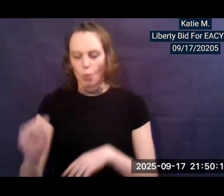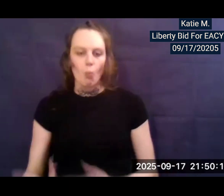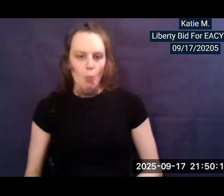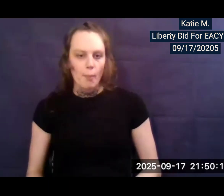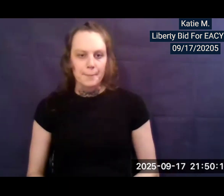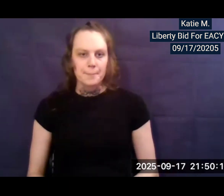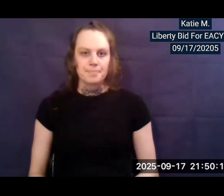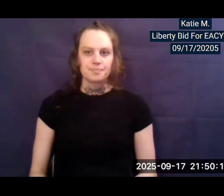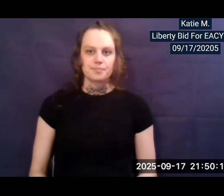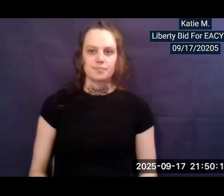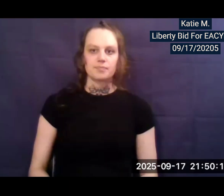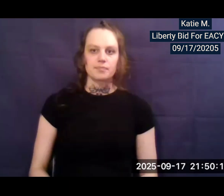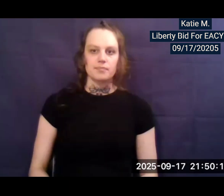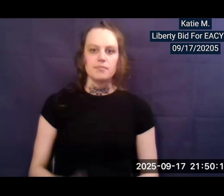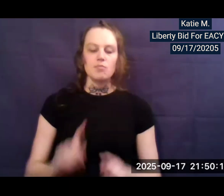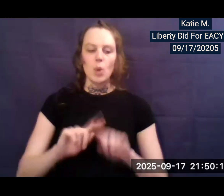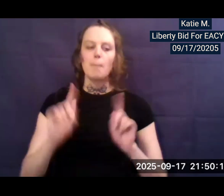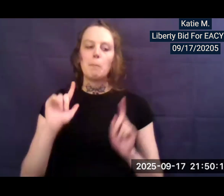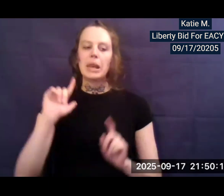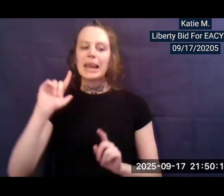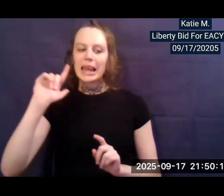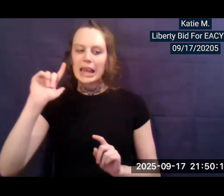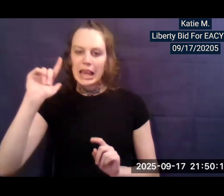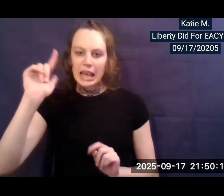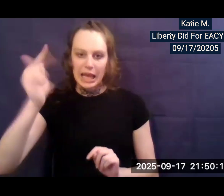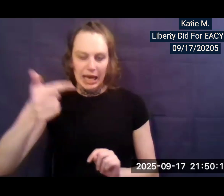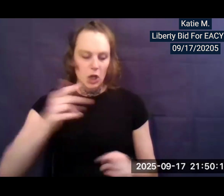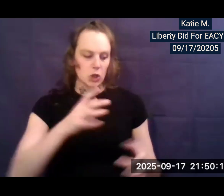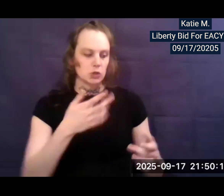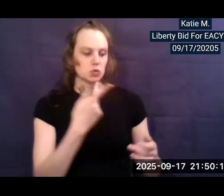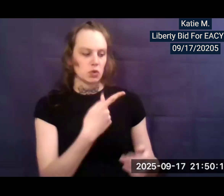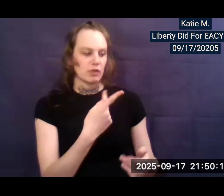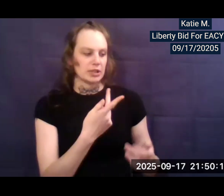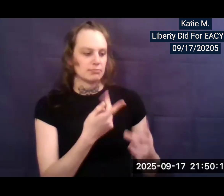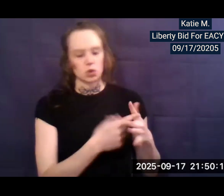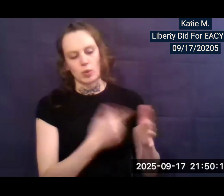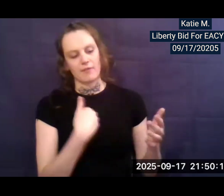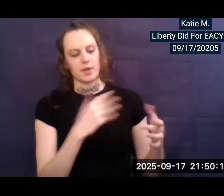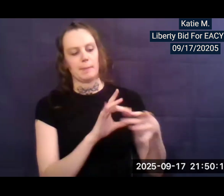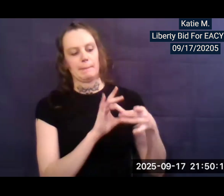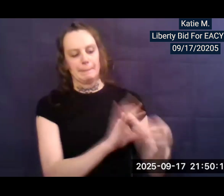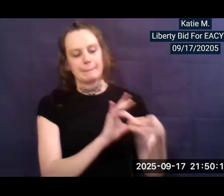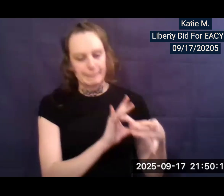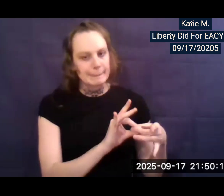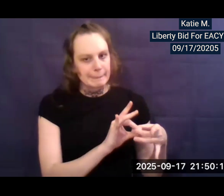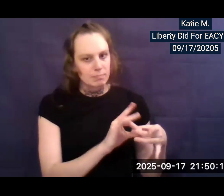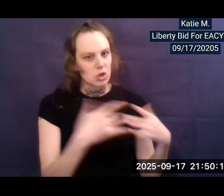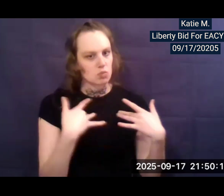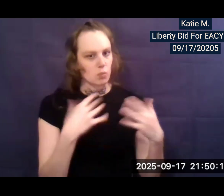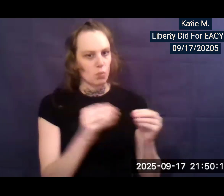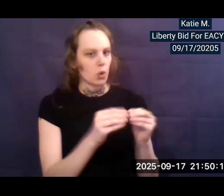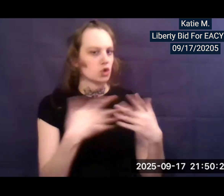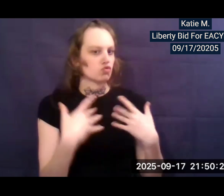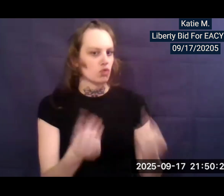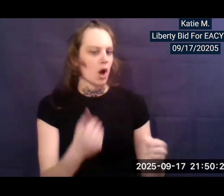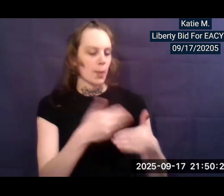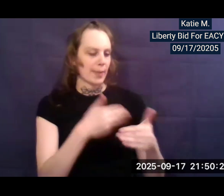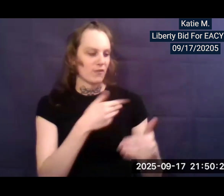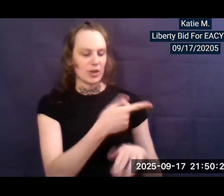was able to get a relationship with him, whatever that was before he passed. But it was just I had a very